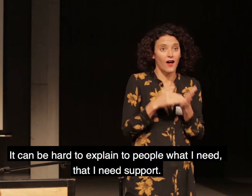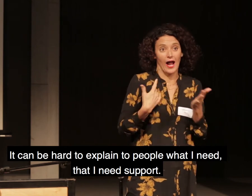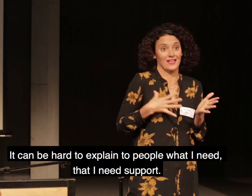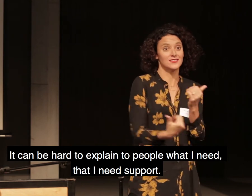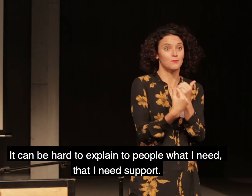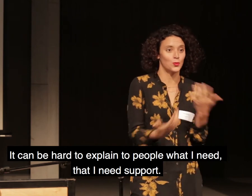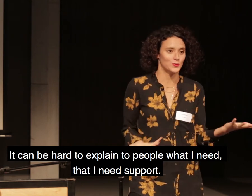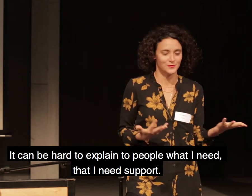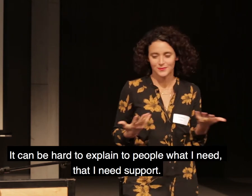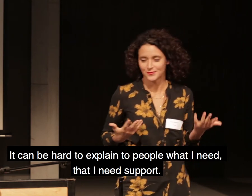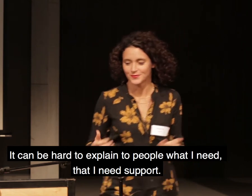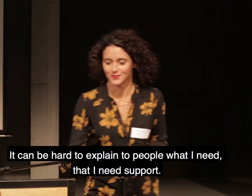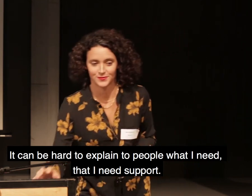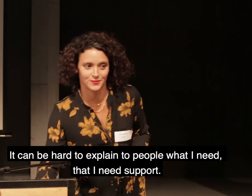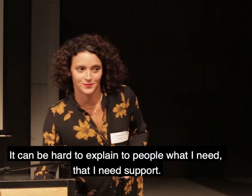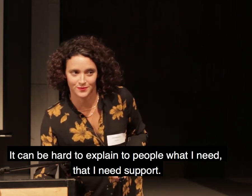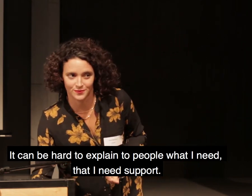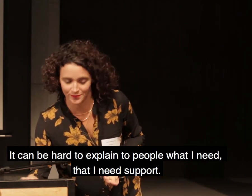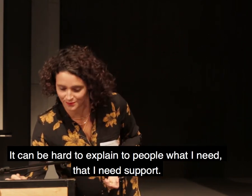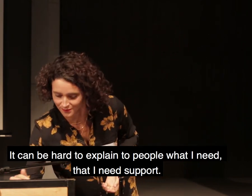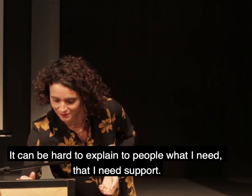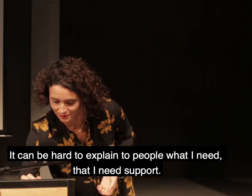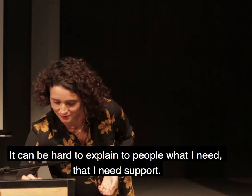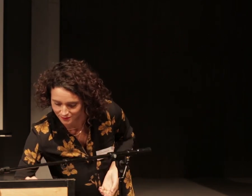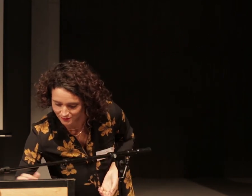need, that I need support.